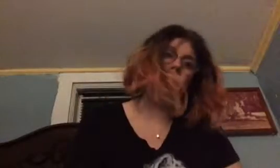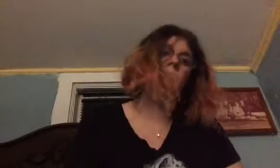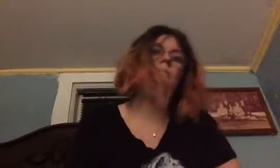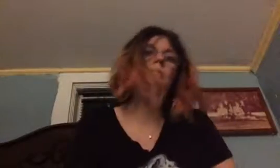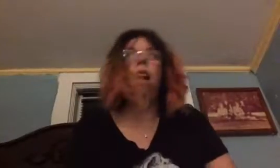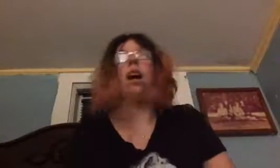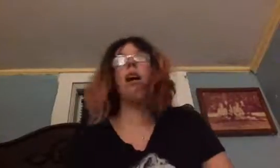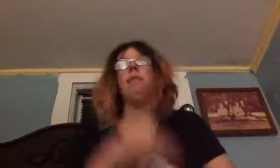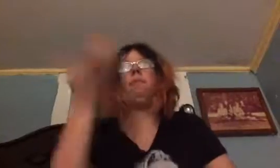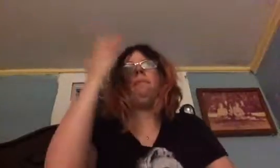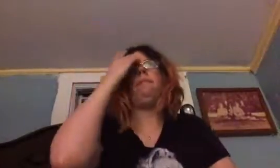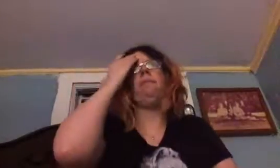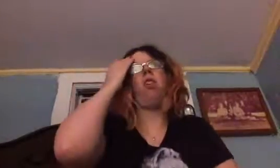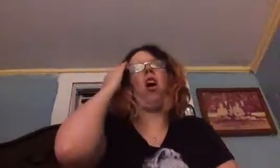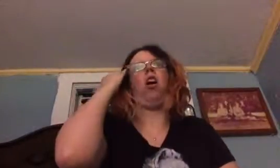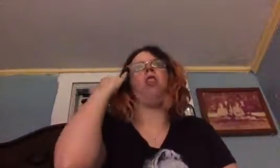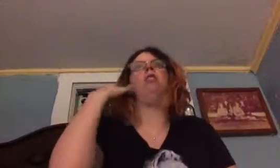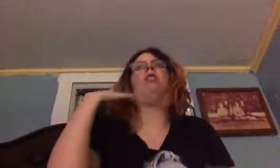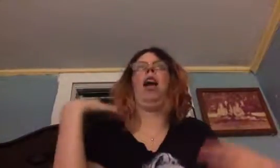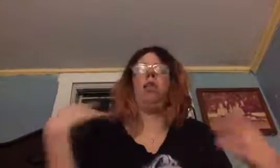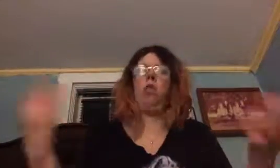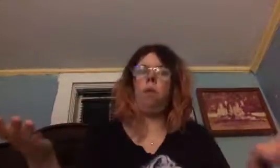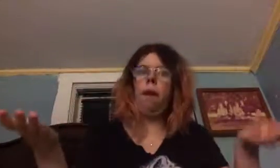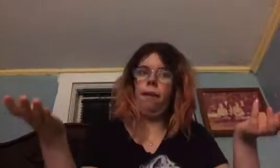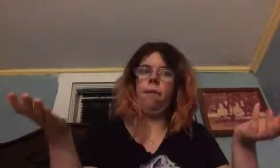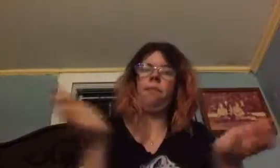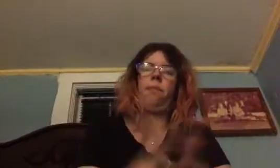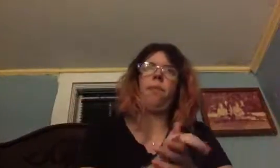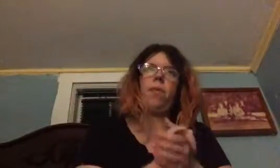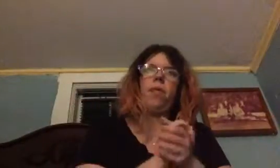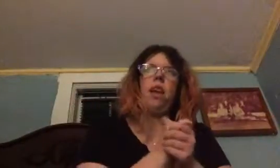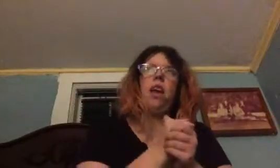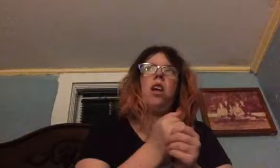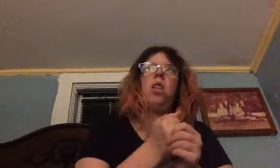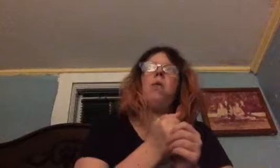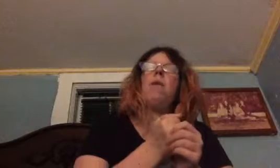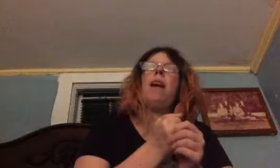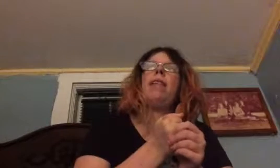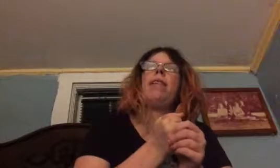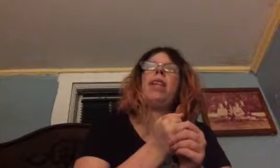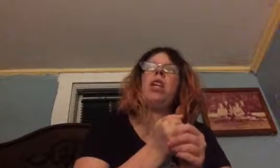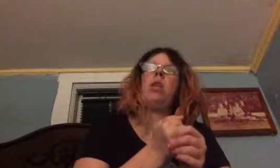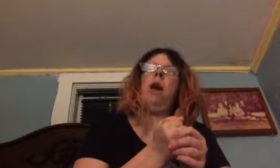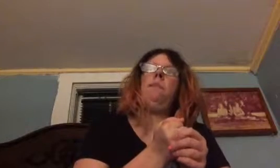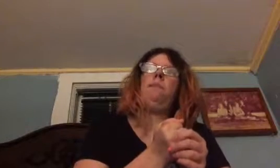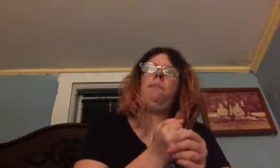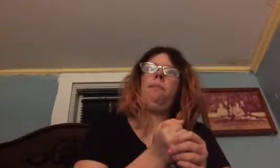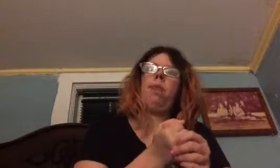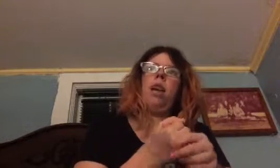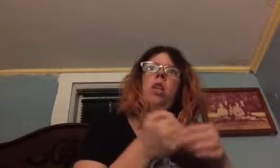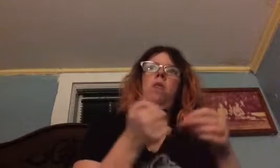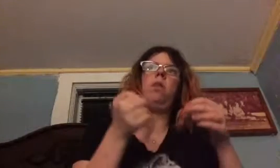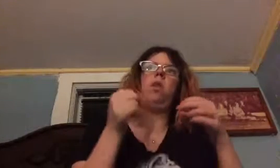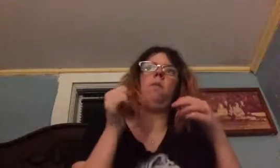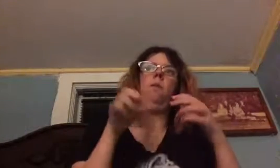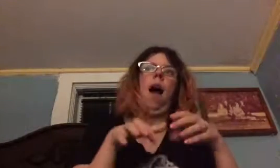2007 called That So Raven. She was about a teenager then, and she was in her